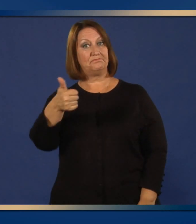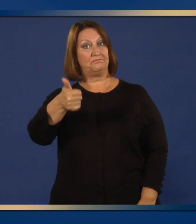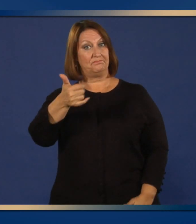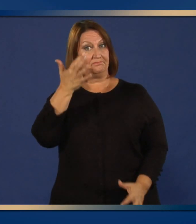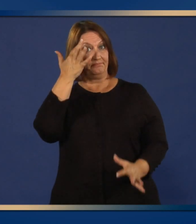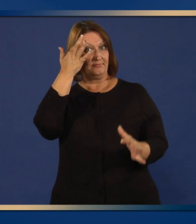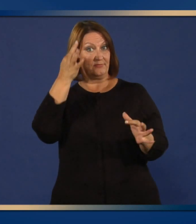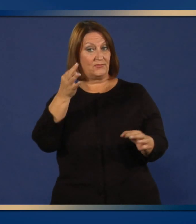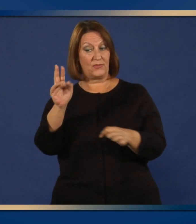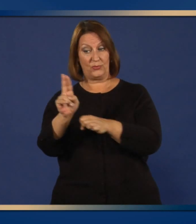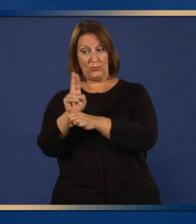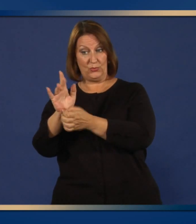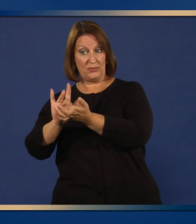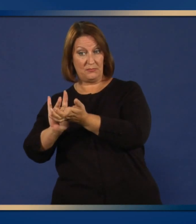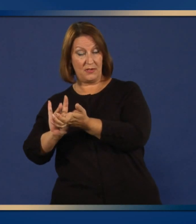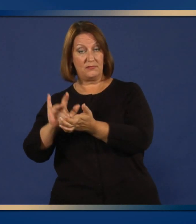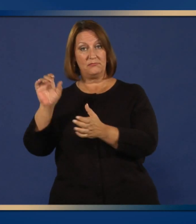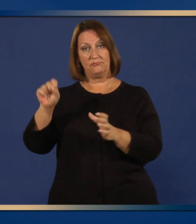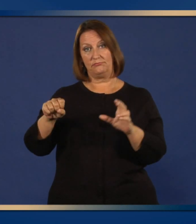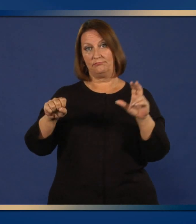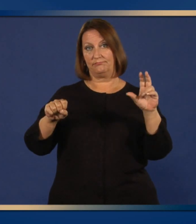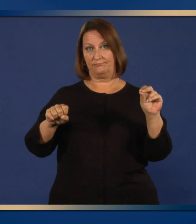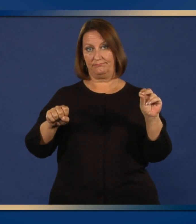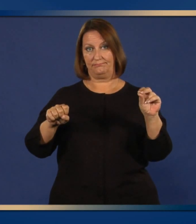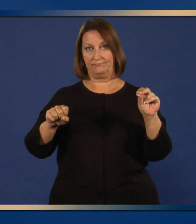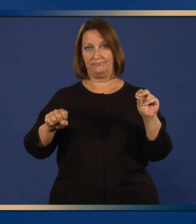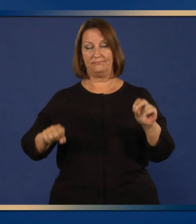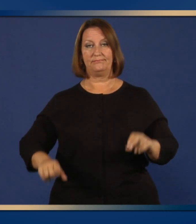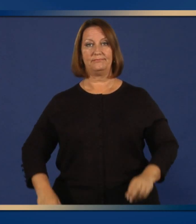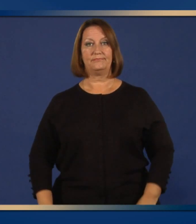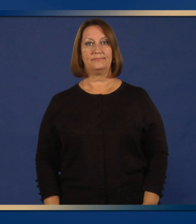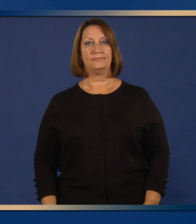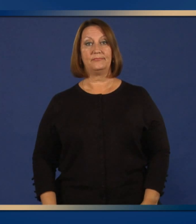You can decide whether to take this drug.